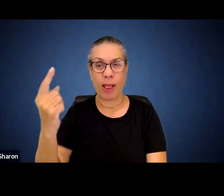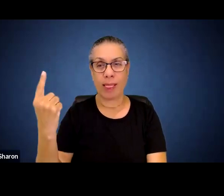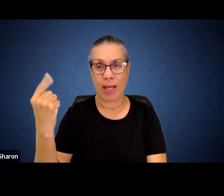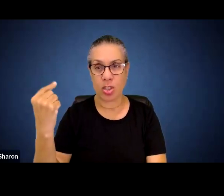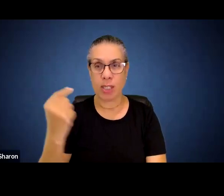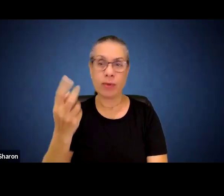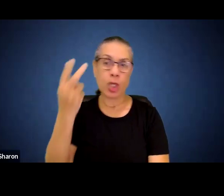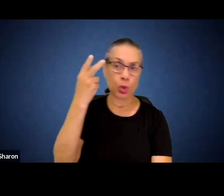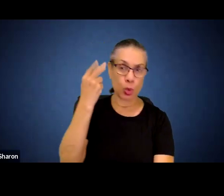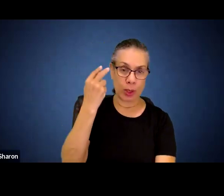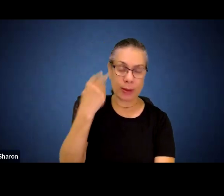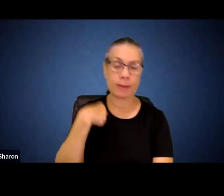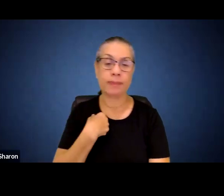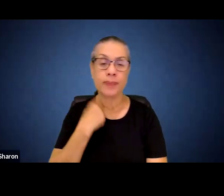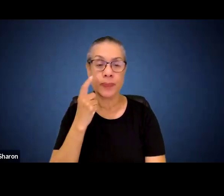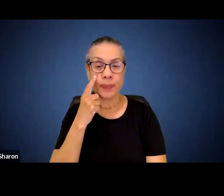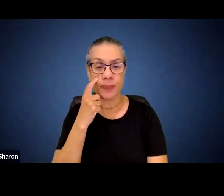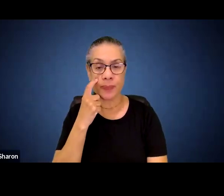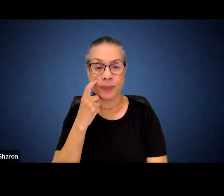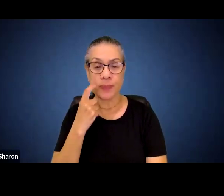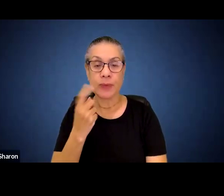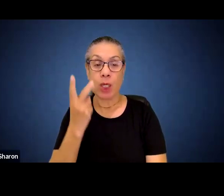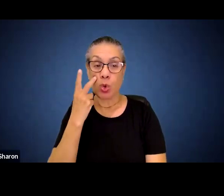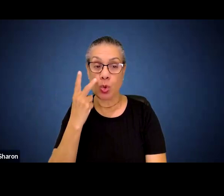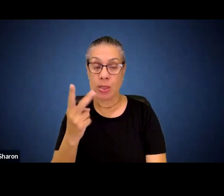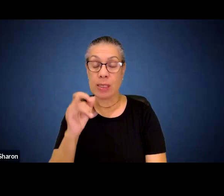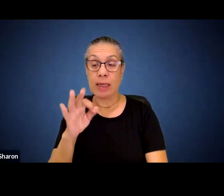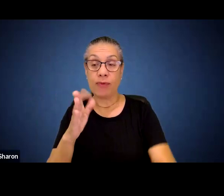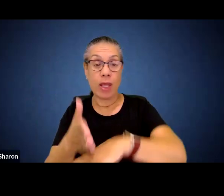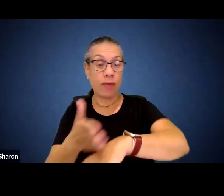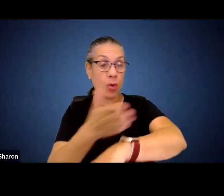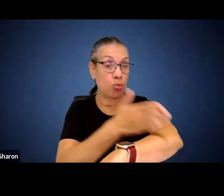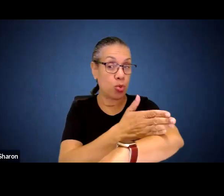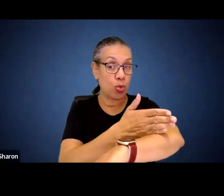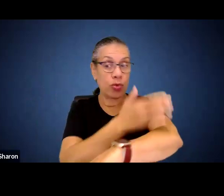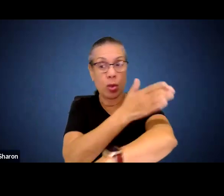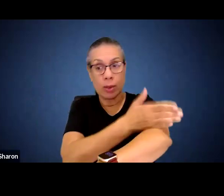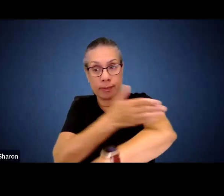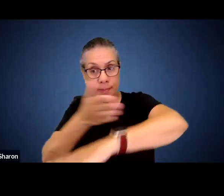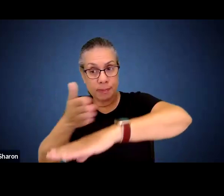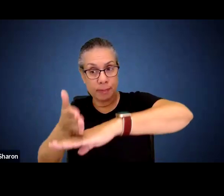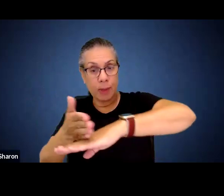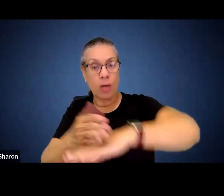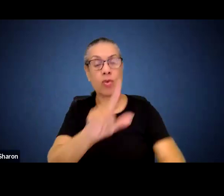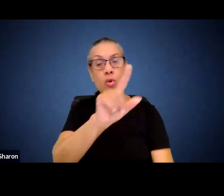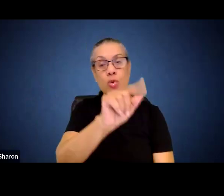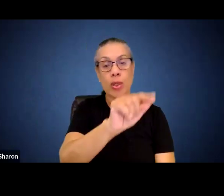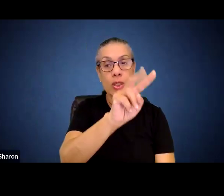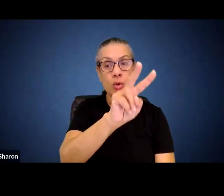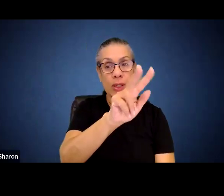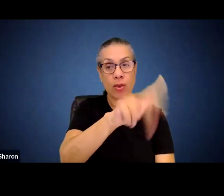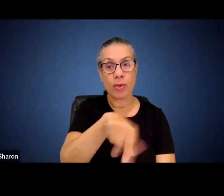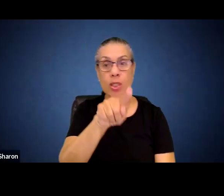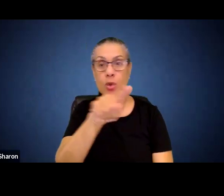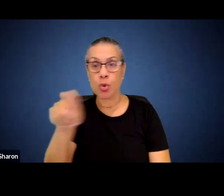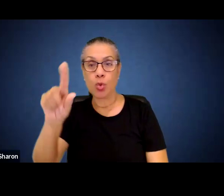The highlighted column shows whether transformation schools improved or declined from 2023 to 2024.